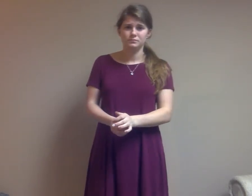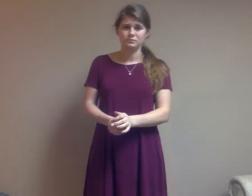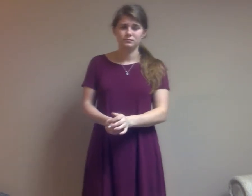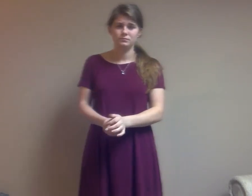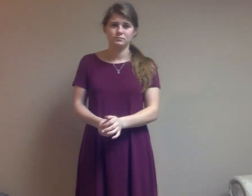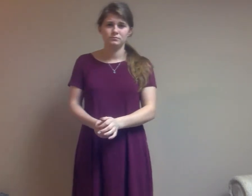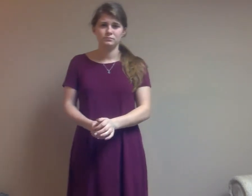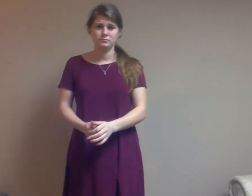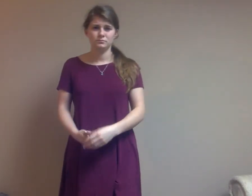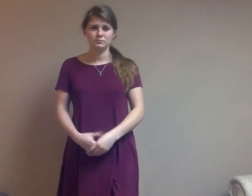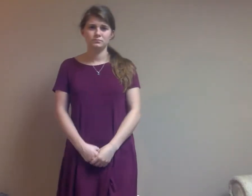Mummy here? Where's the bin?